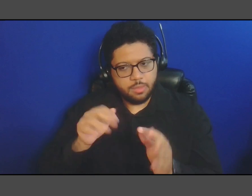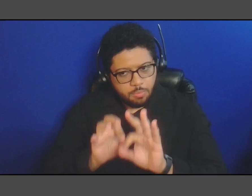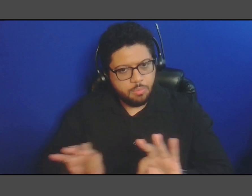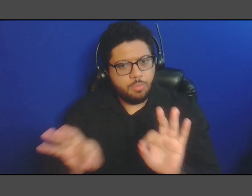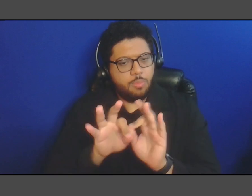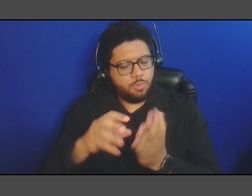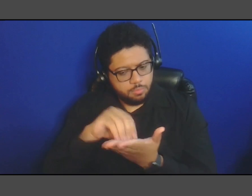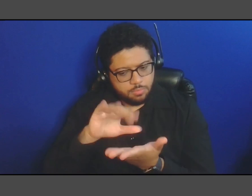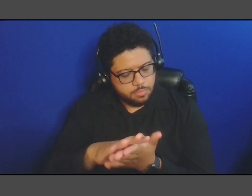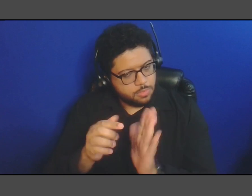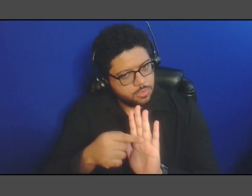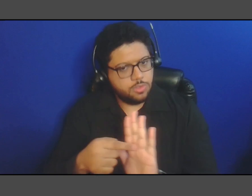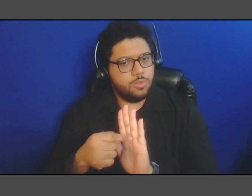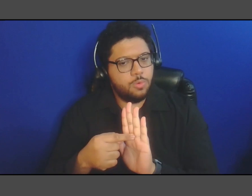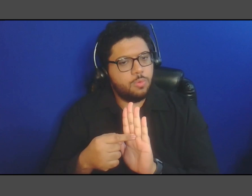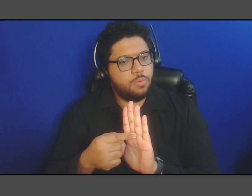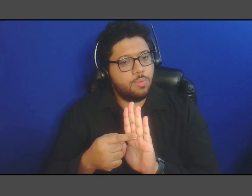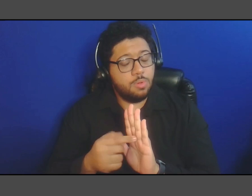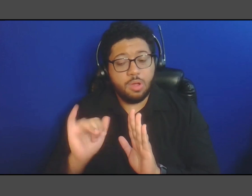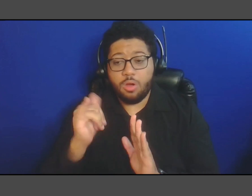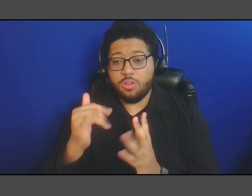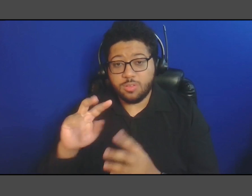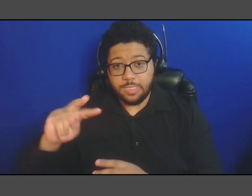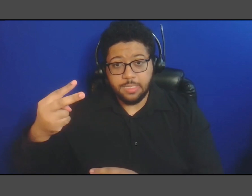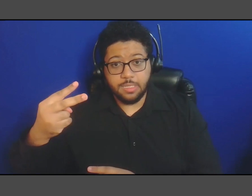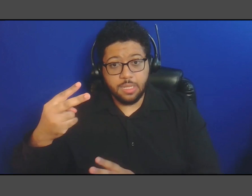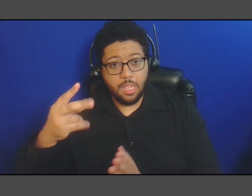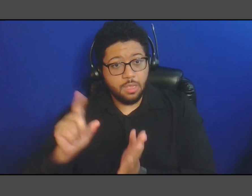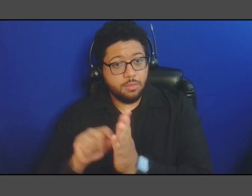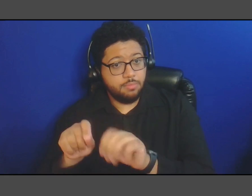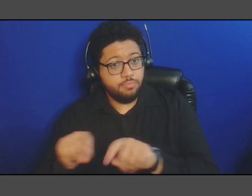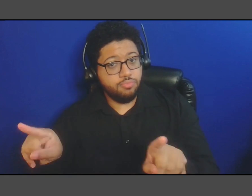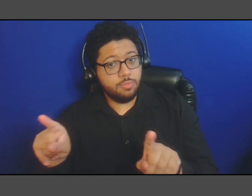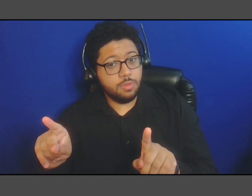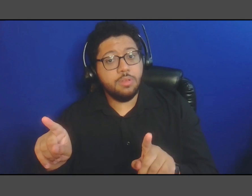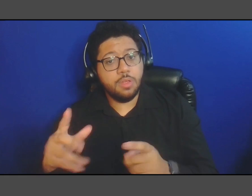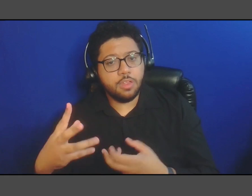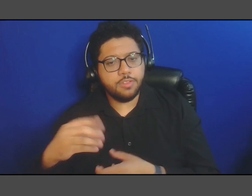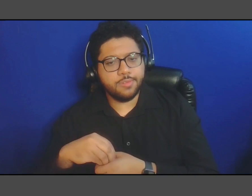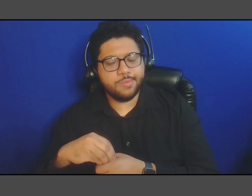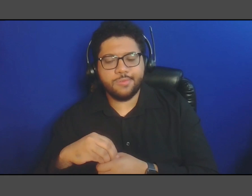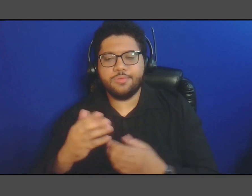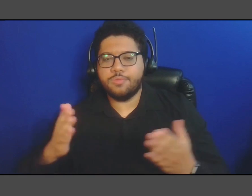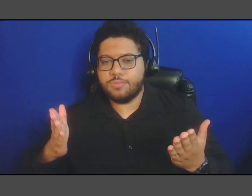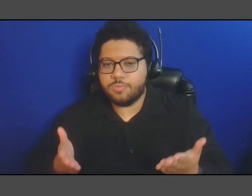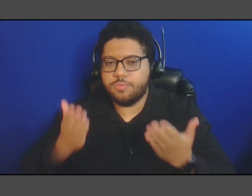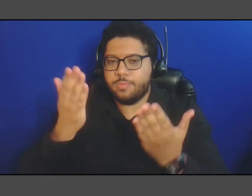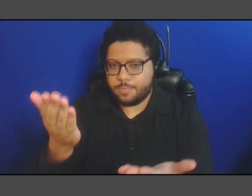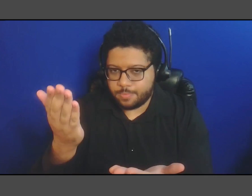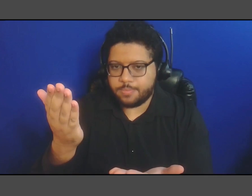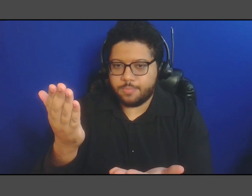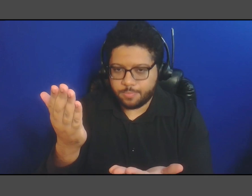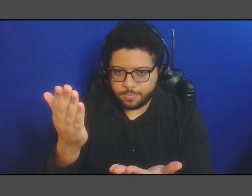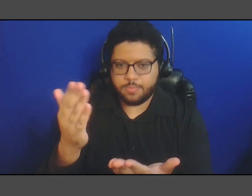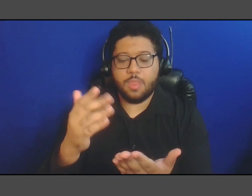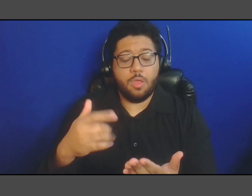in volume 2, we made some recommendations that we felt could